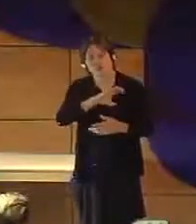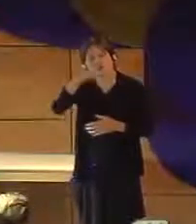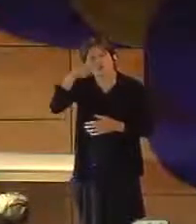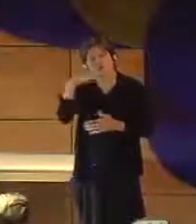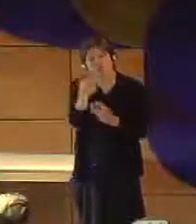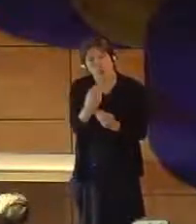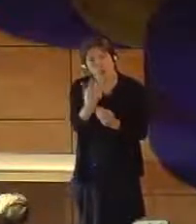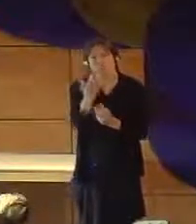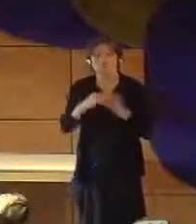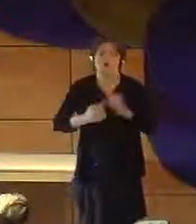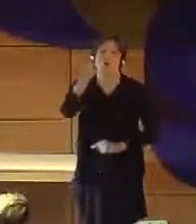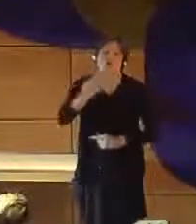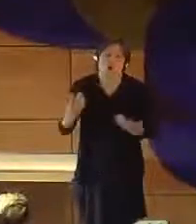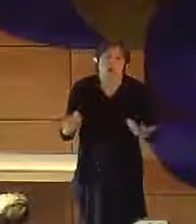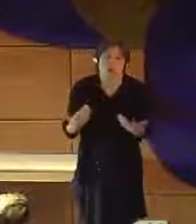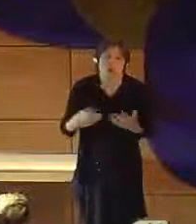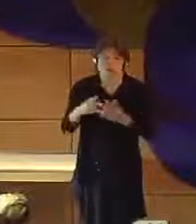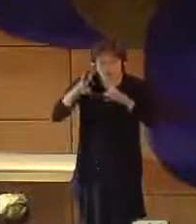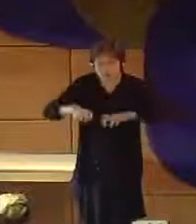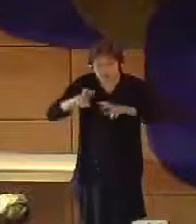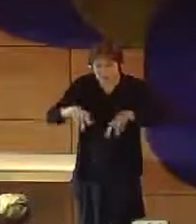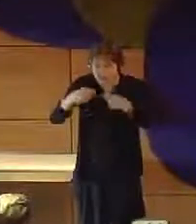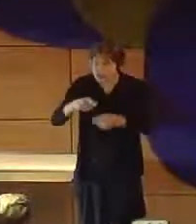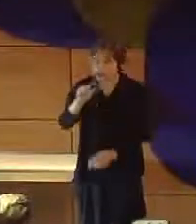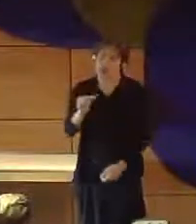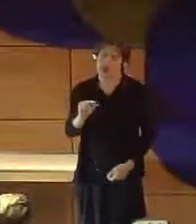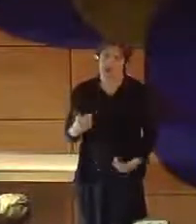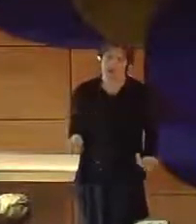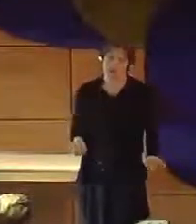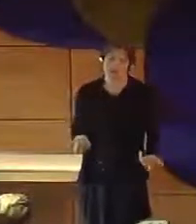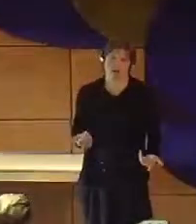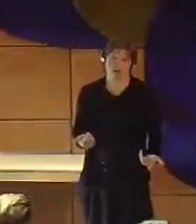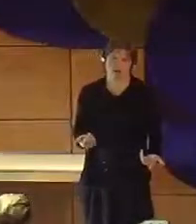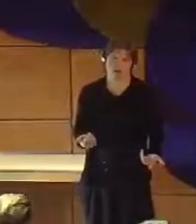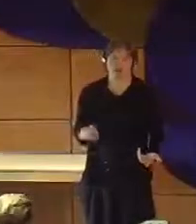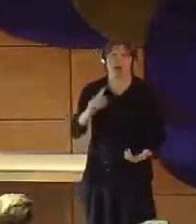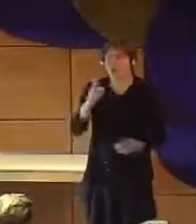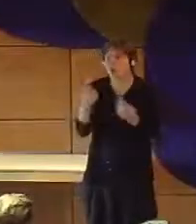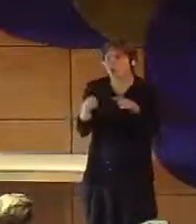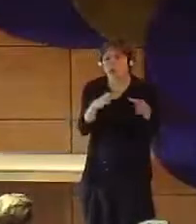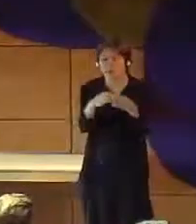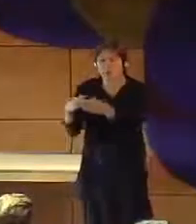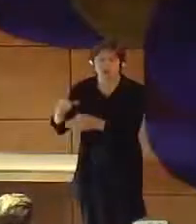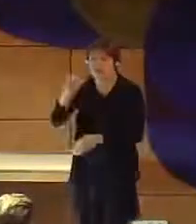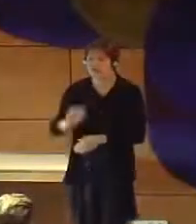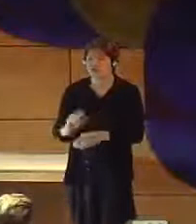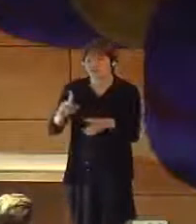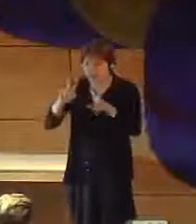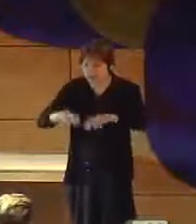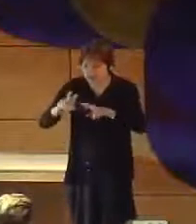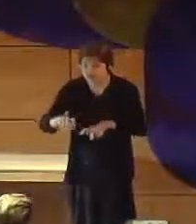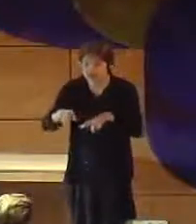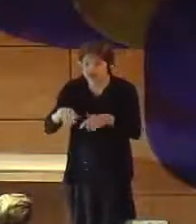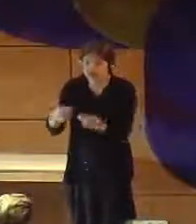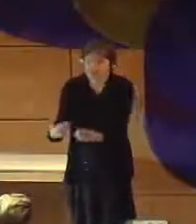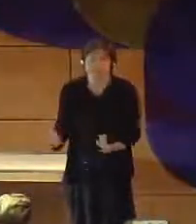balance. And I think with so little data, even looking at other groups, I take a very pragmatic approach. And I think it's a very, very much